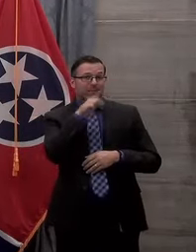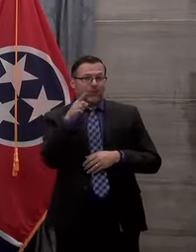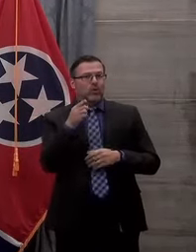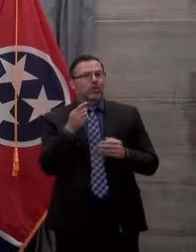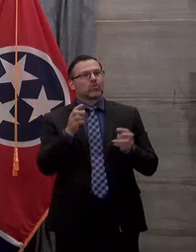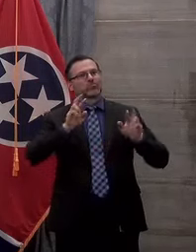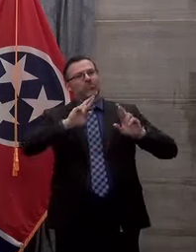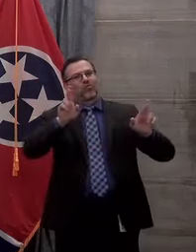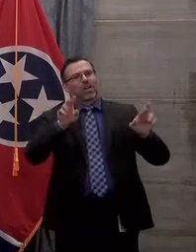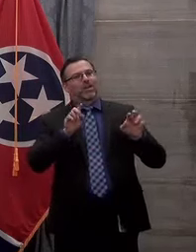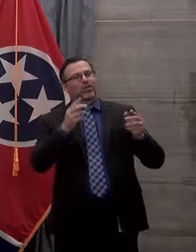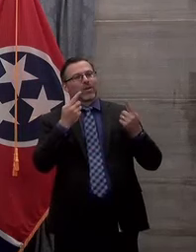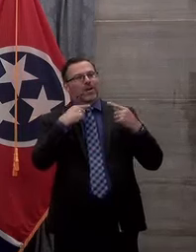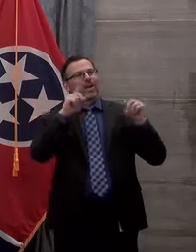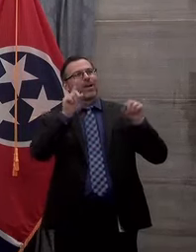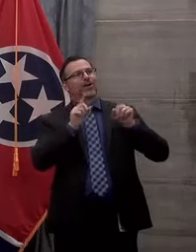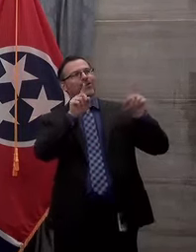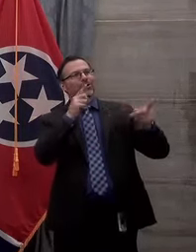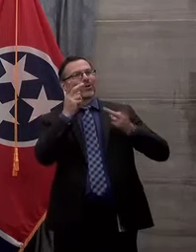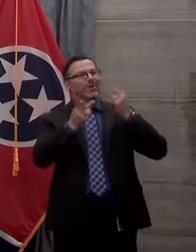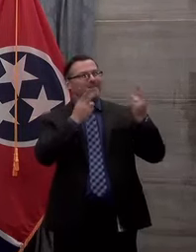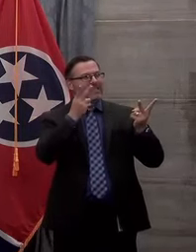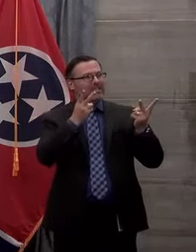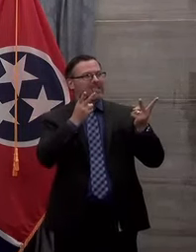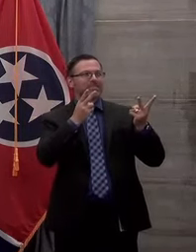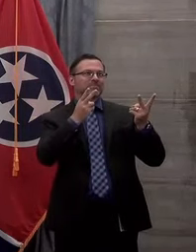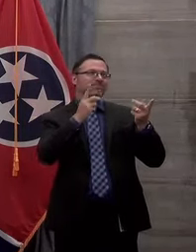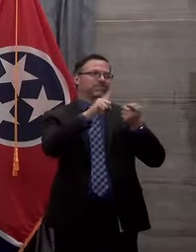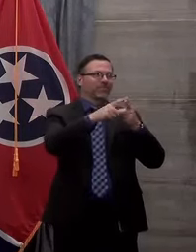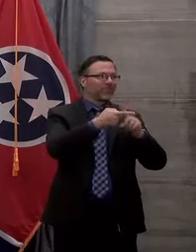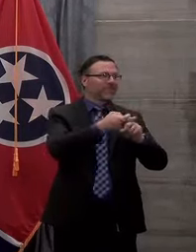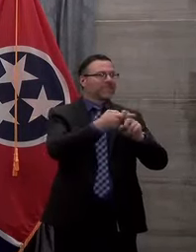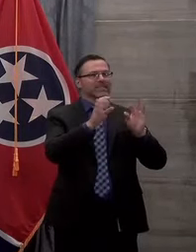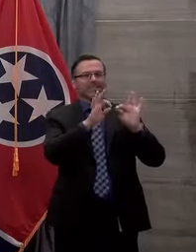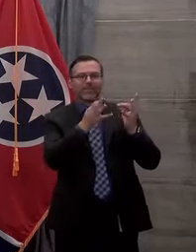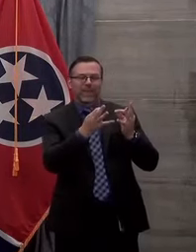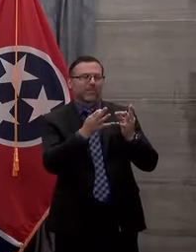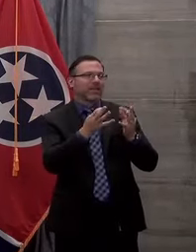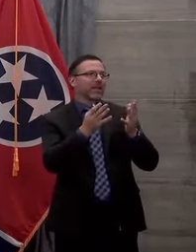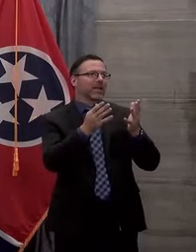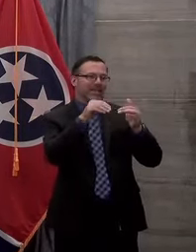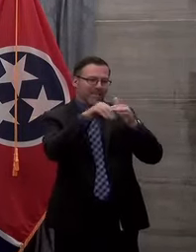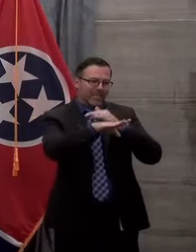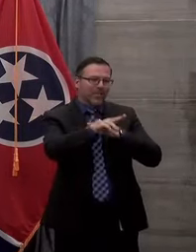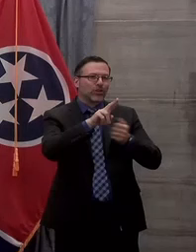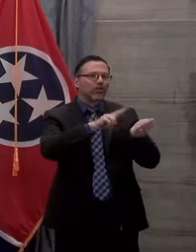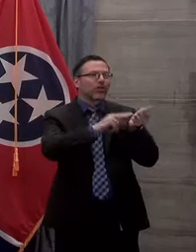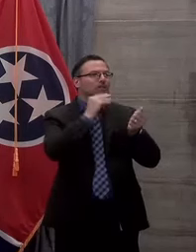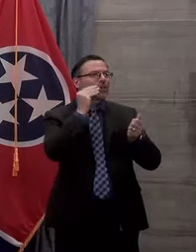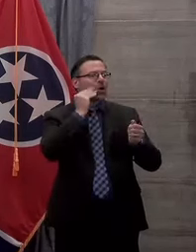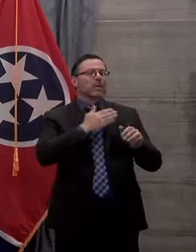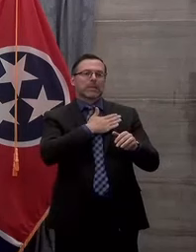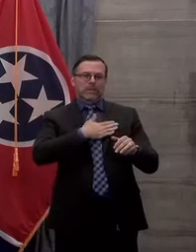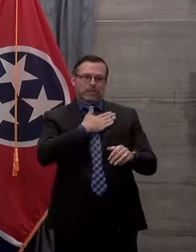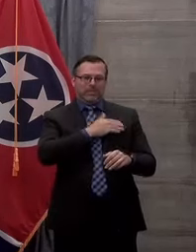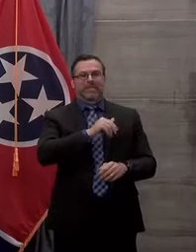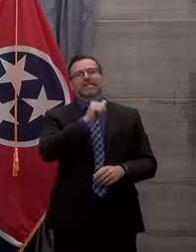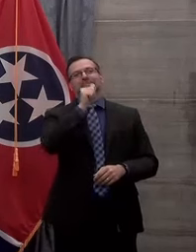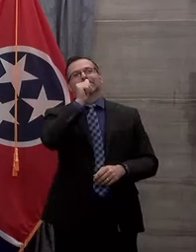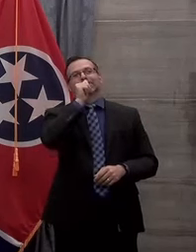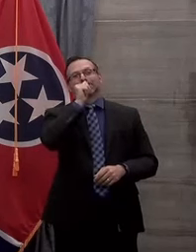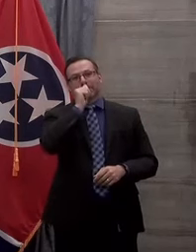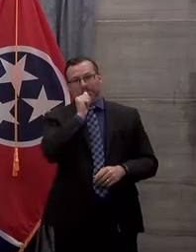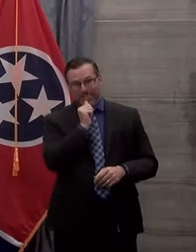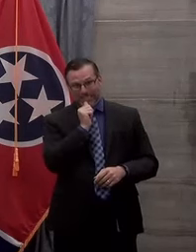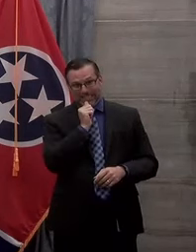your loved ones in a nursing home, I encourage you to show grace to those facilities who are having to make dramatic changes